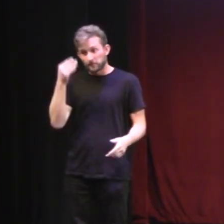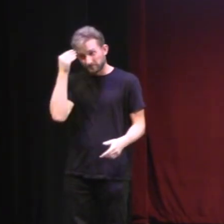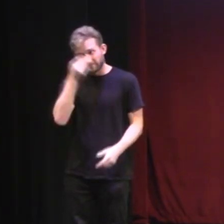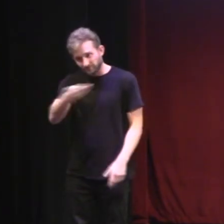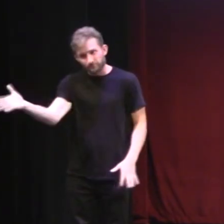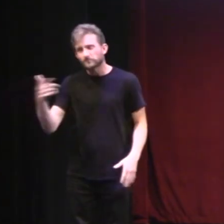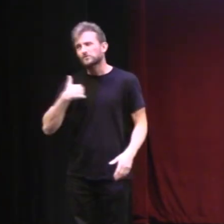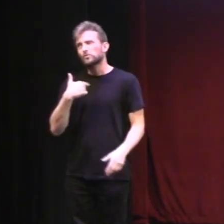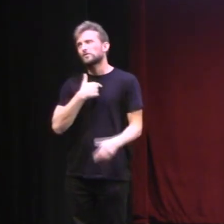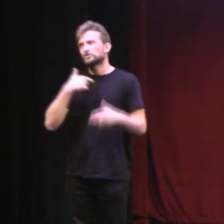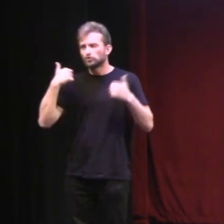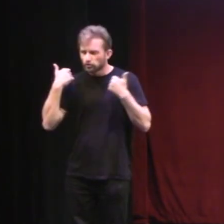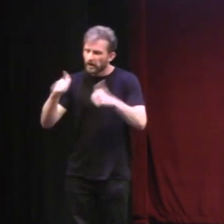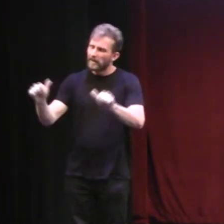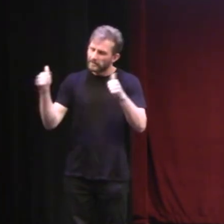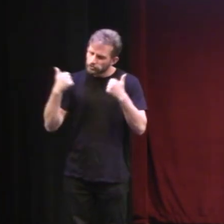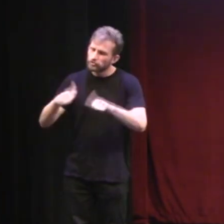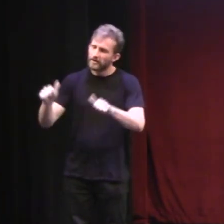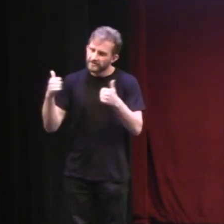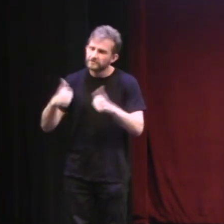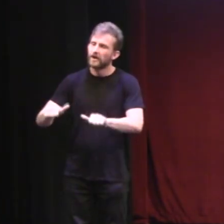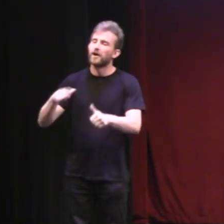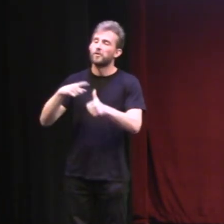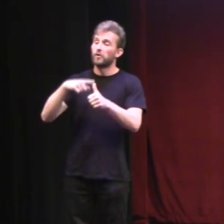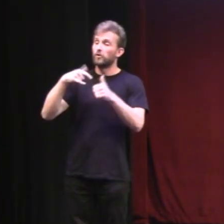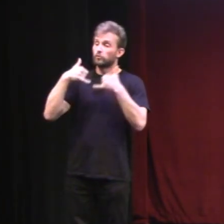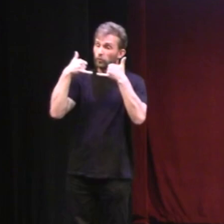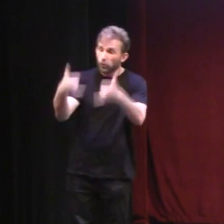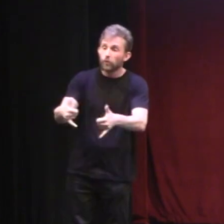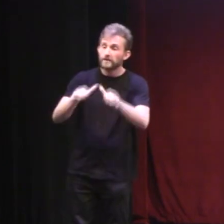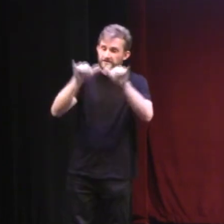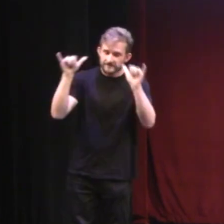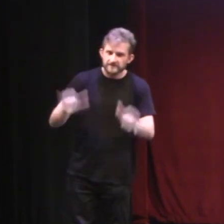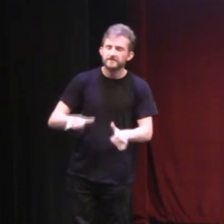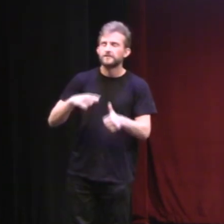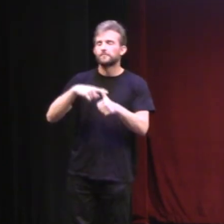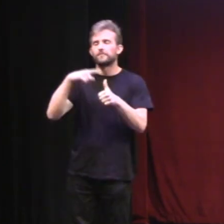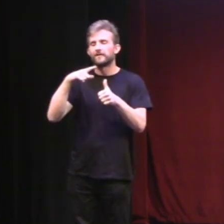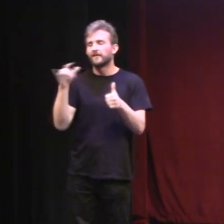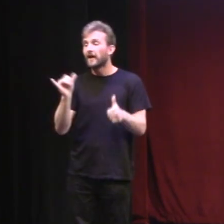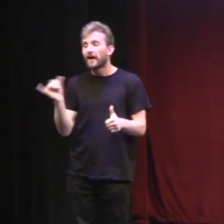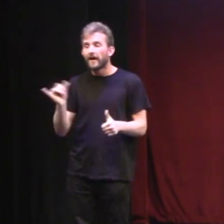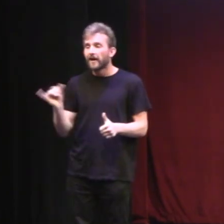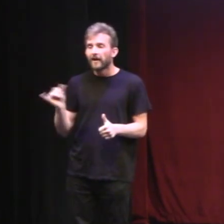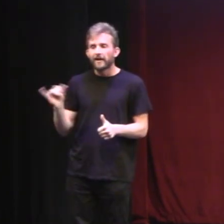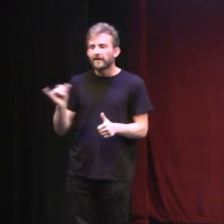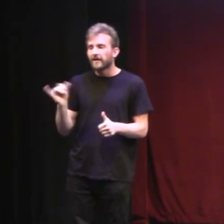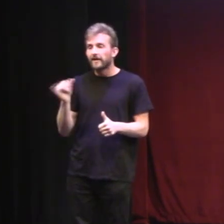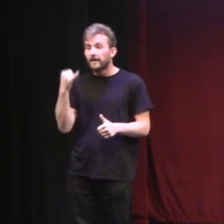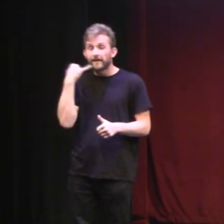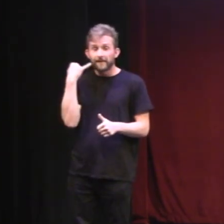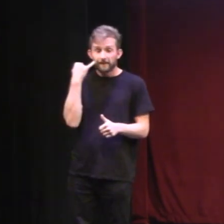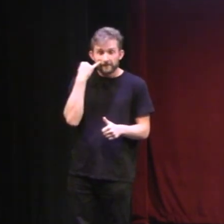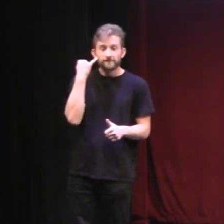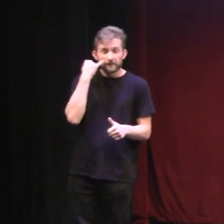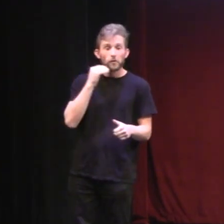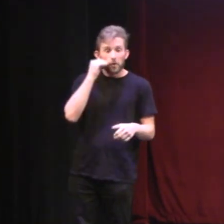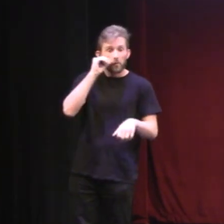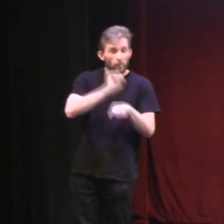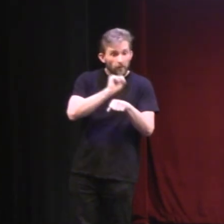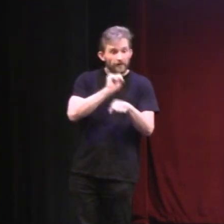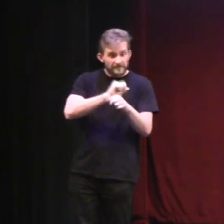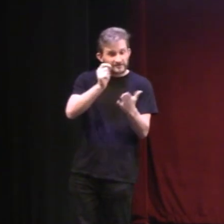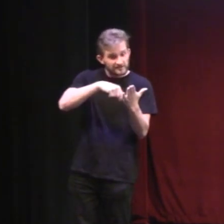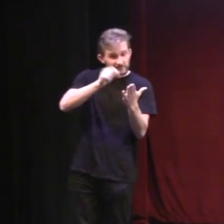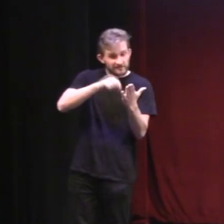We would reward her for doing her homework with phone time, but then she would use the phone to contact men that she would get marijuana